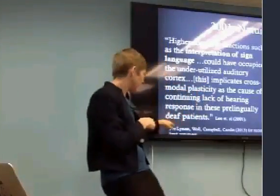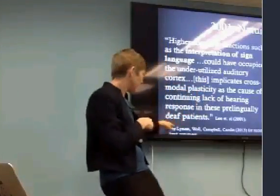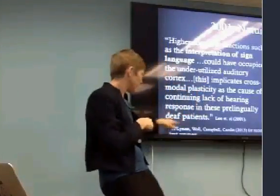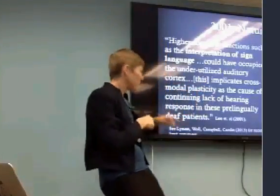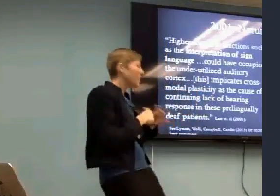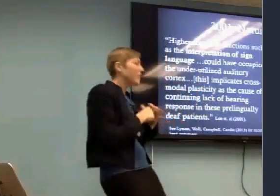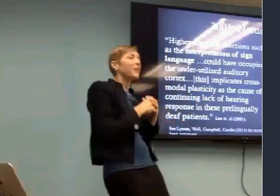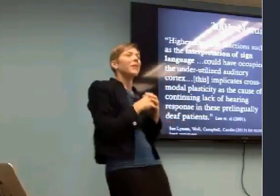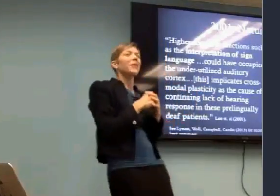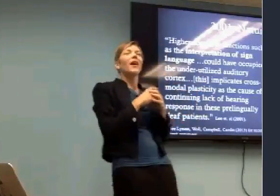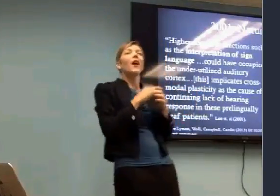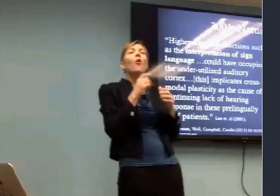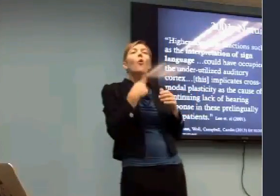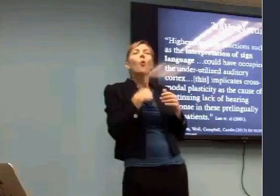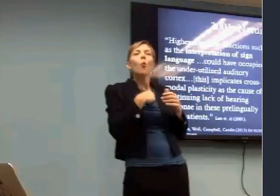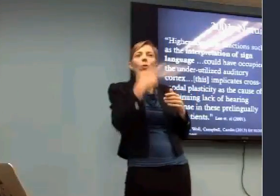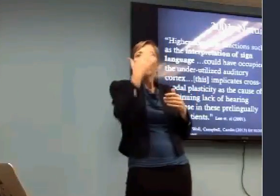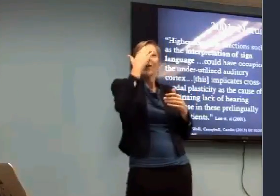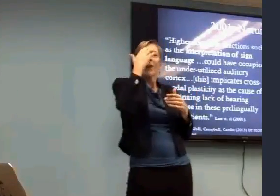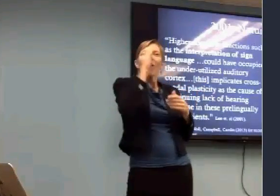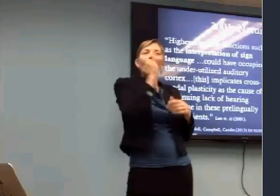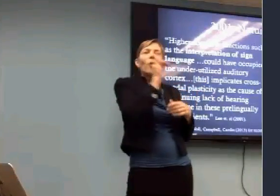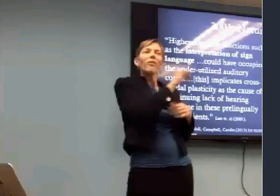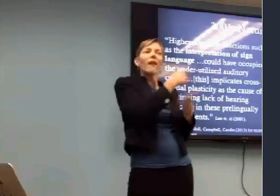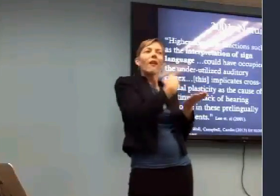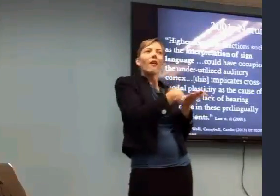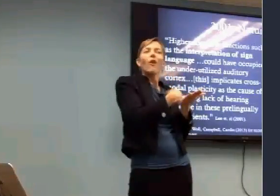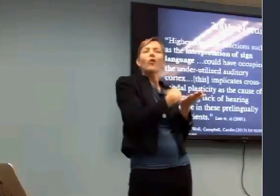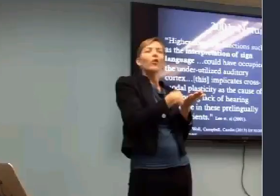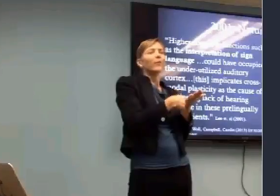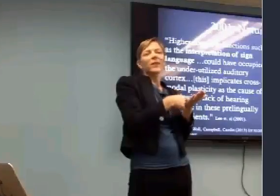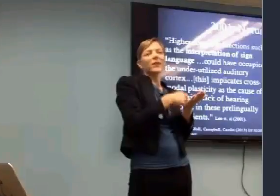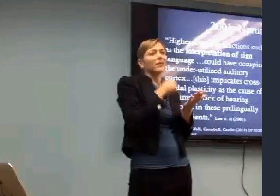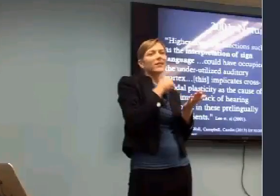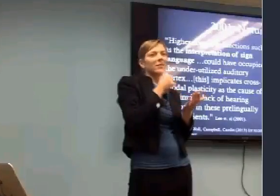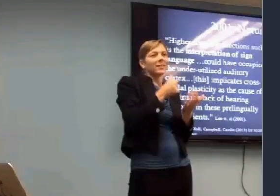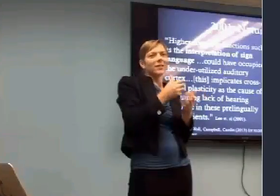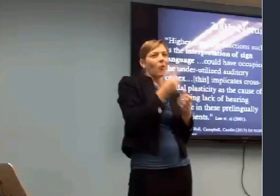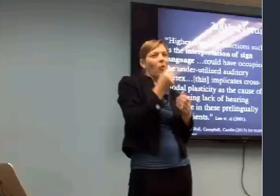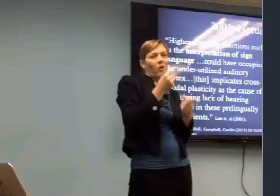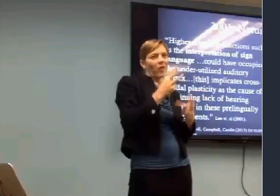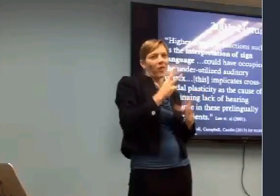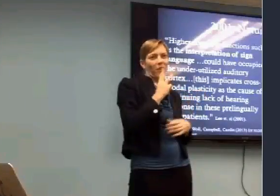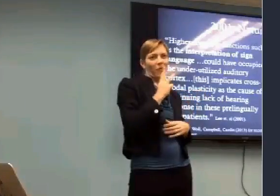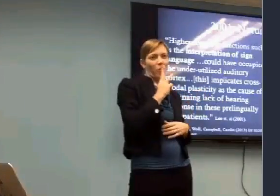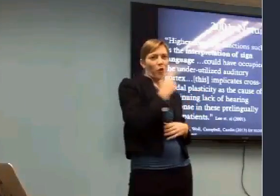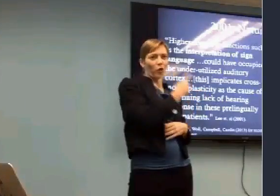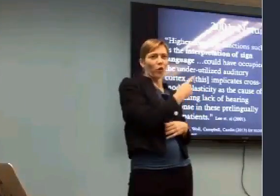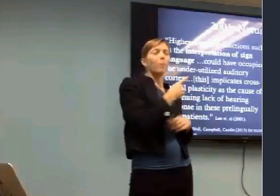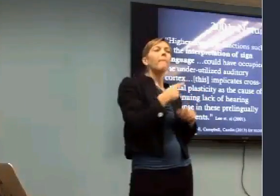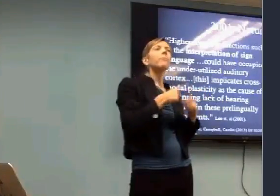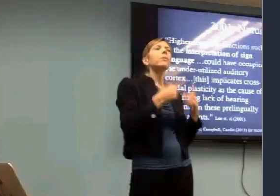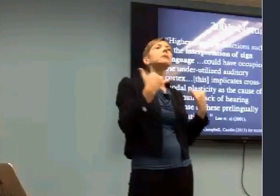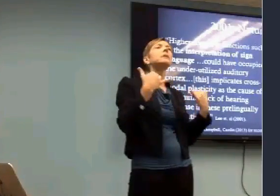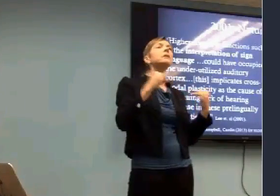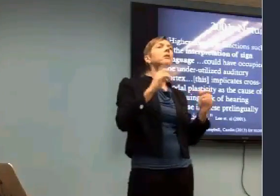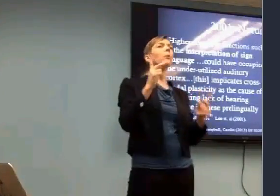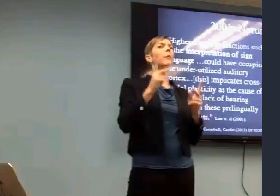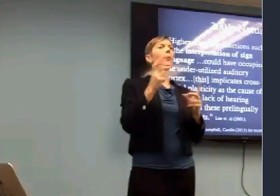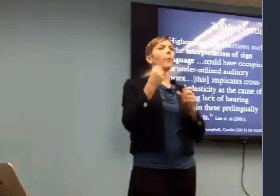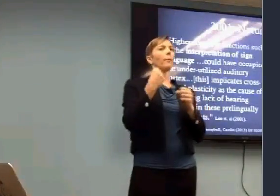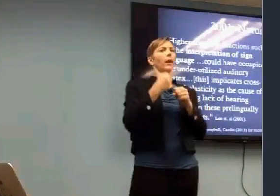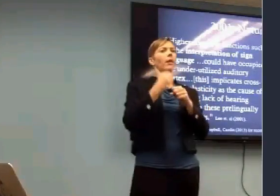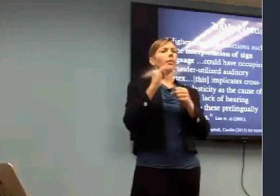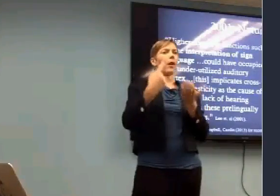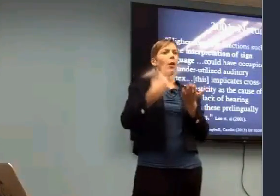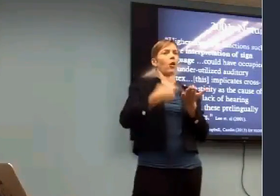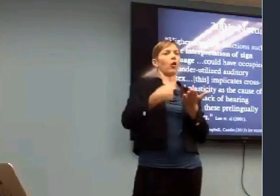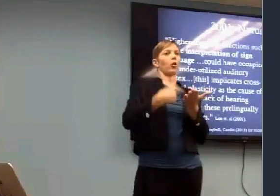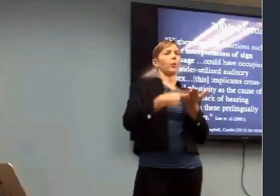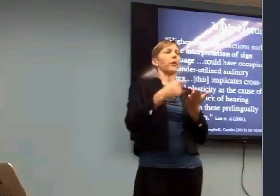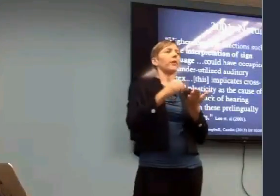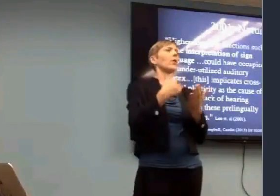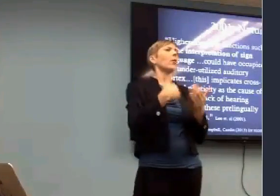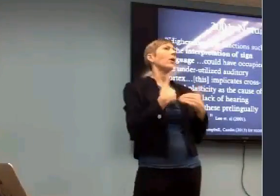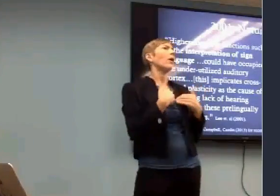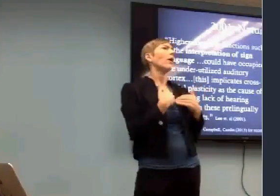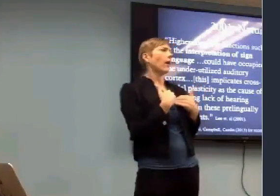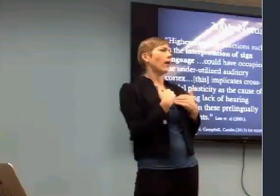It might be hard to see here, but we do know that this argument does not hold water. People still today will make